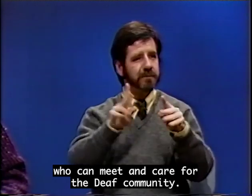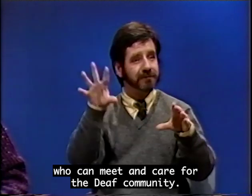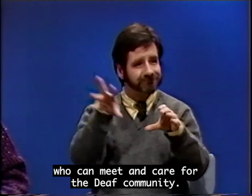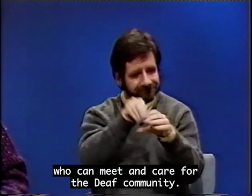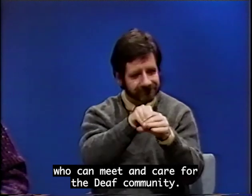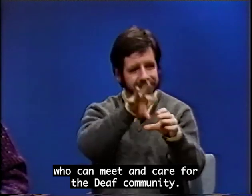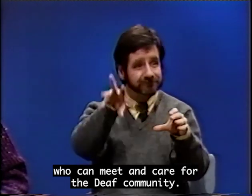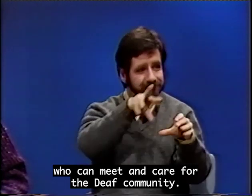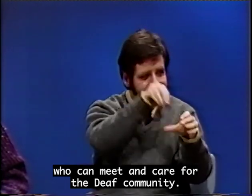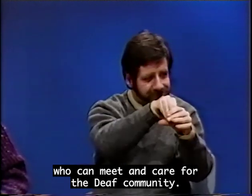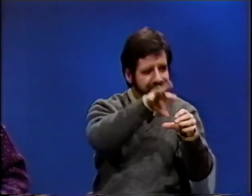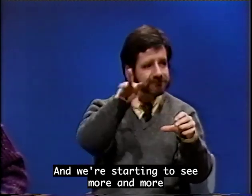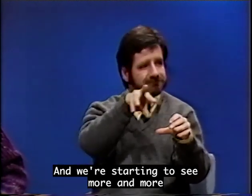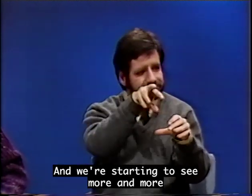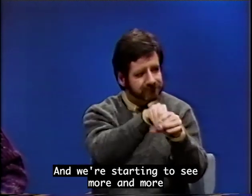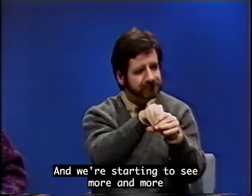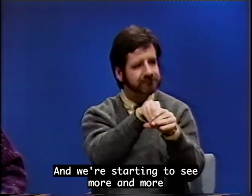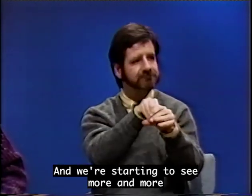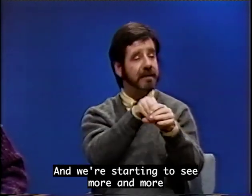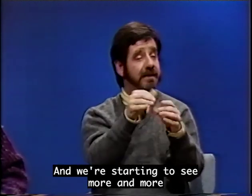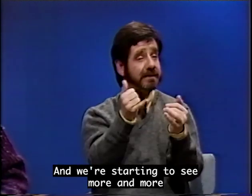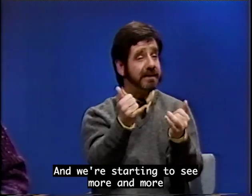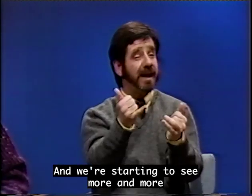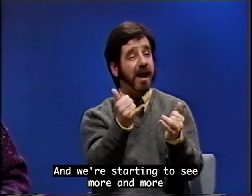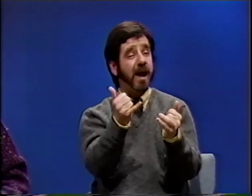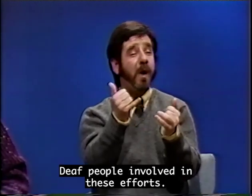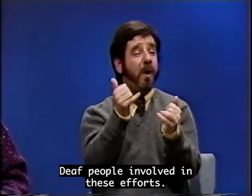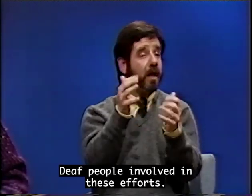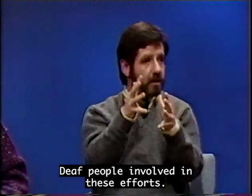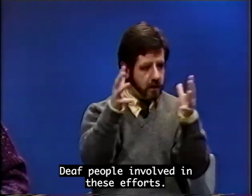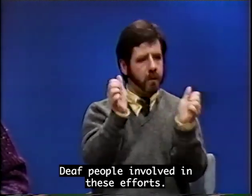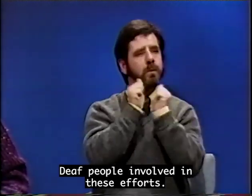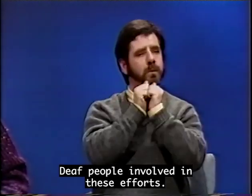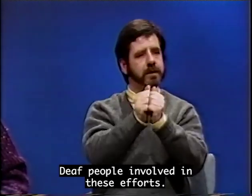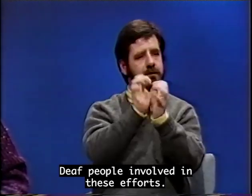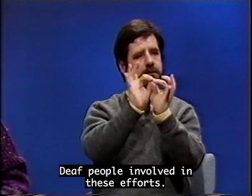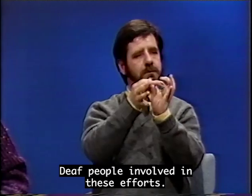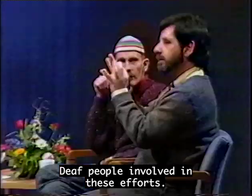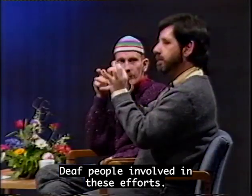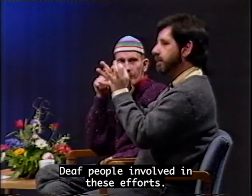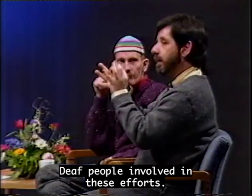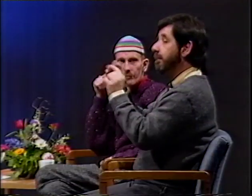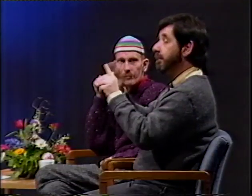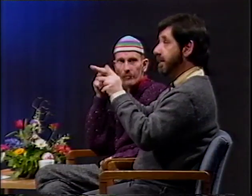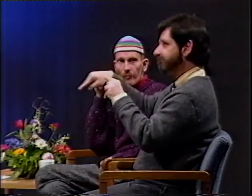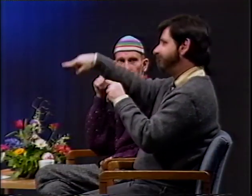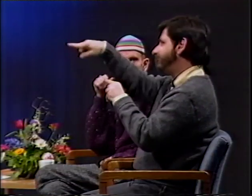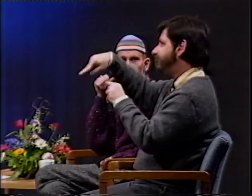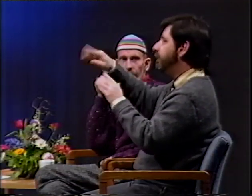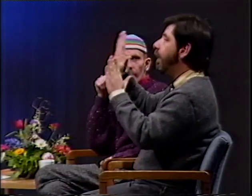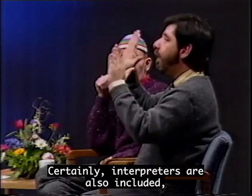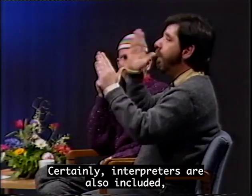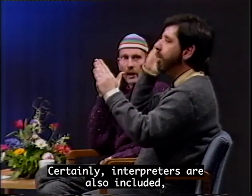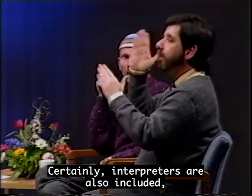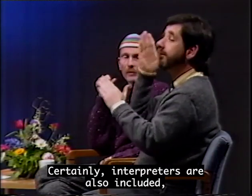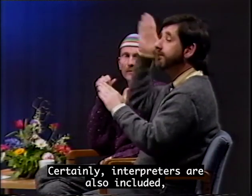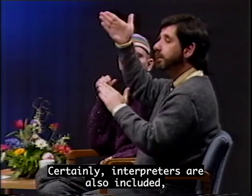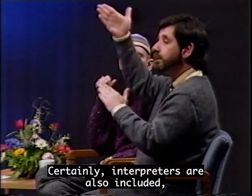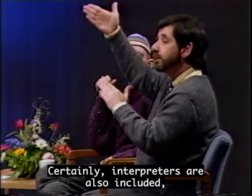the deaf community. And we're starting to see more and more deaf people involved in these efforts. Certainly interpreters